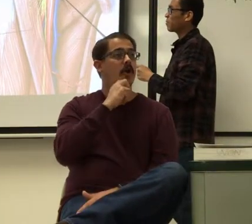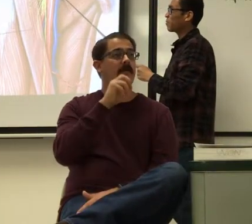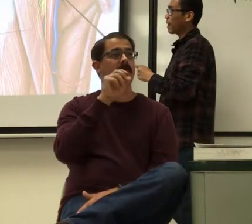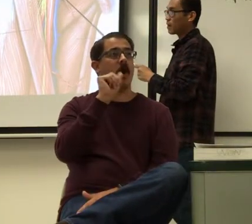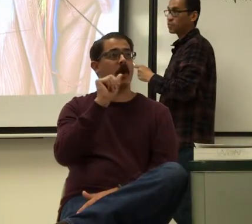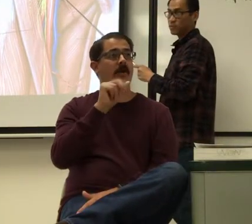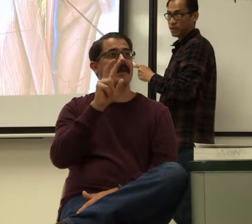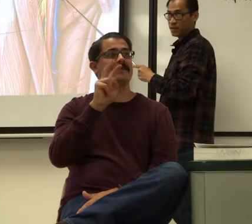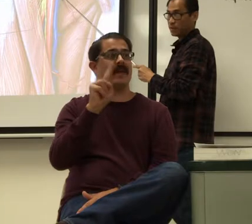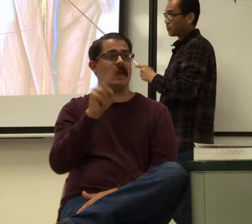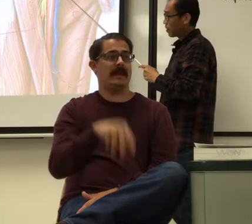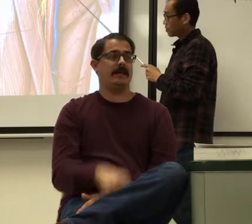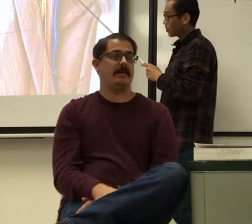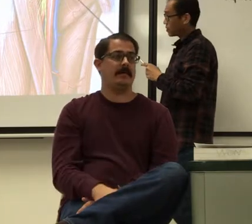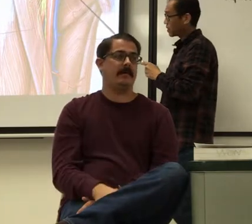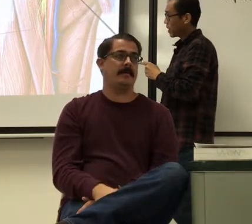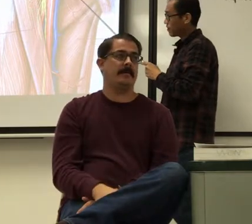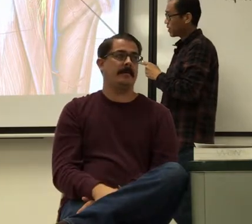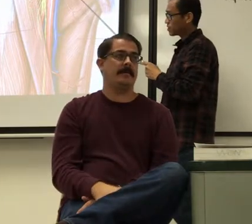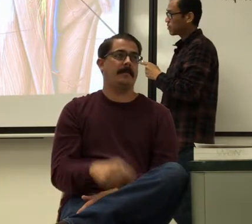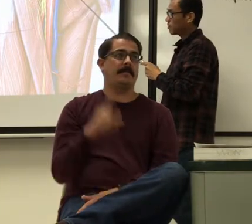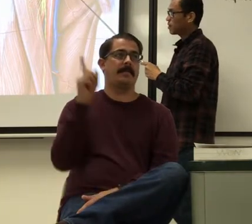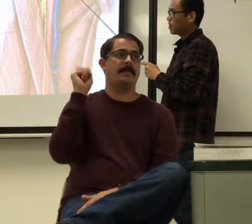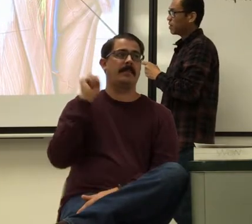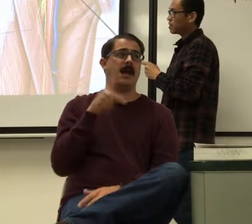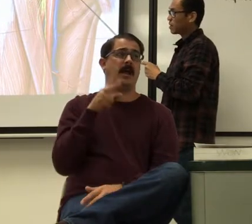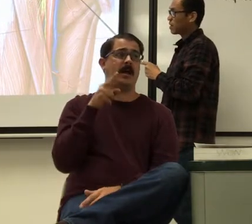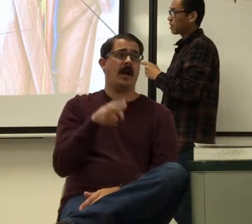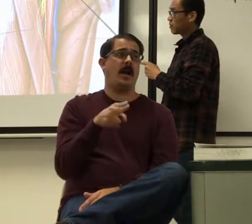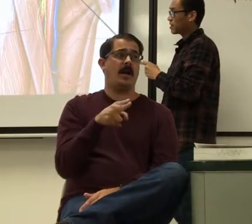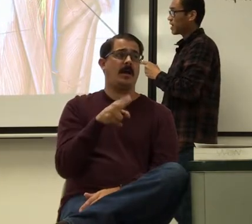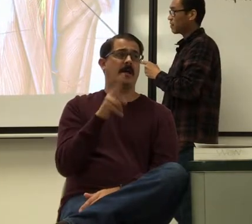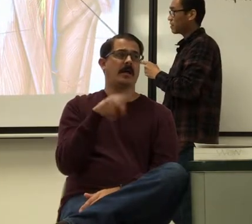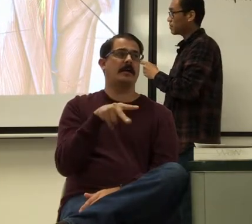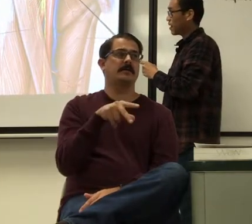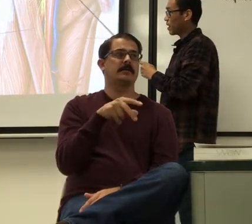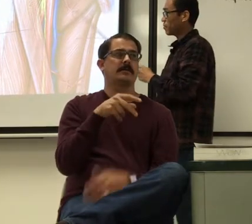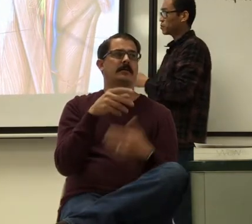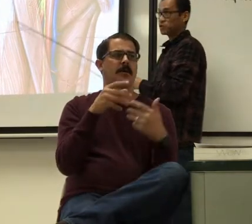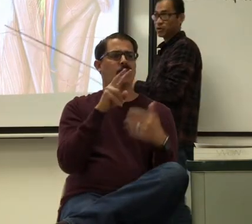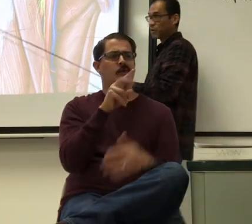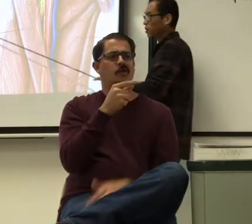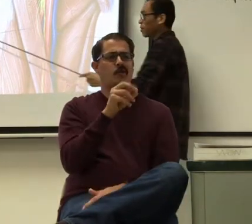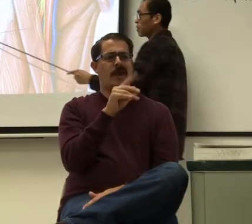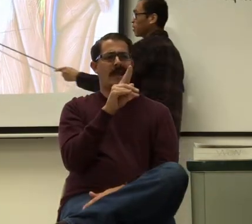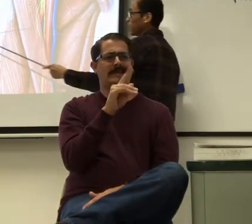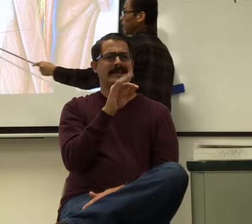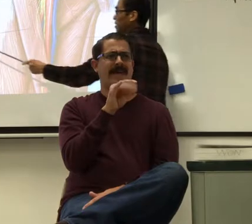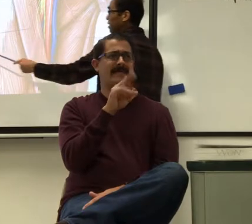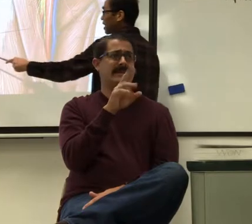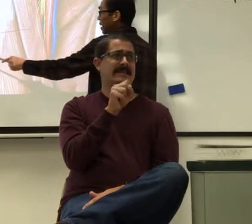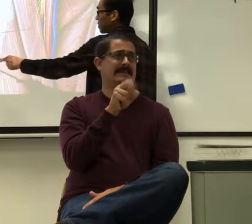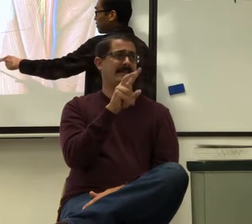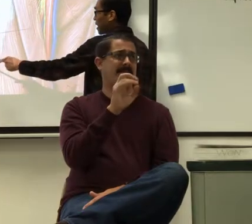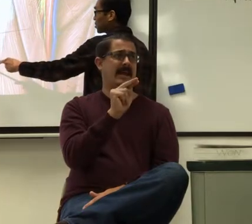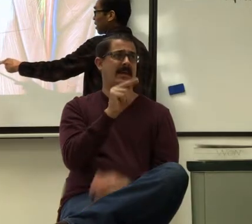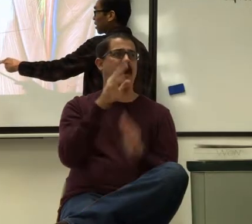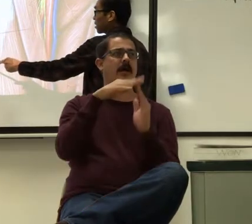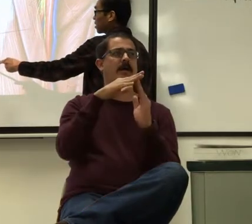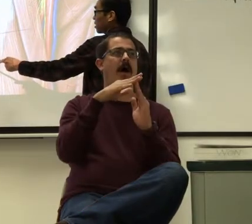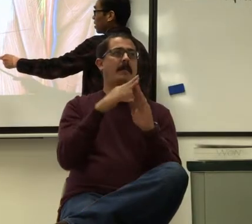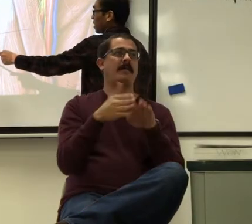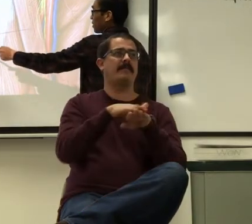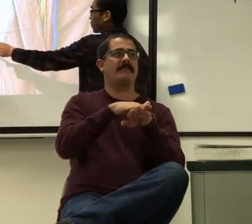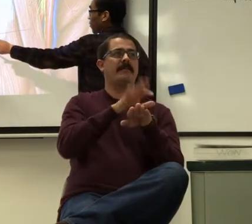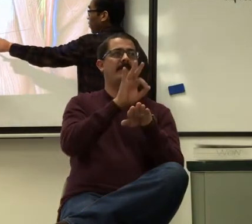vein from lateral to medial. So this cut vessel is the gray saphenous vein, which is shown here. It's on top of the fascia